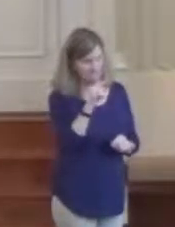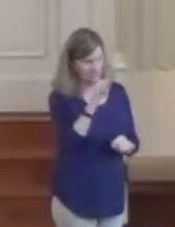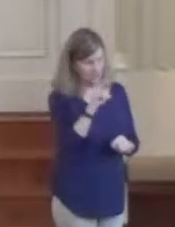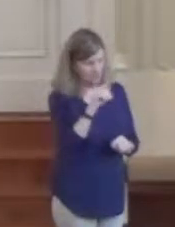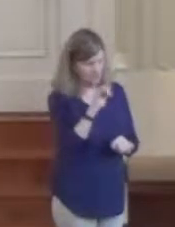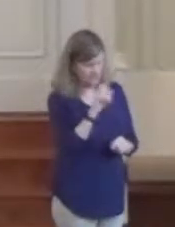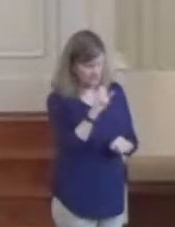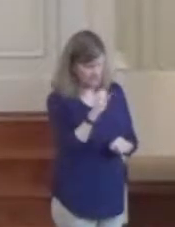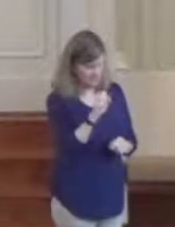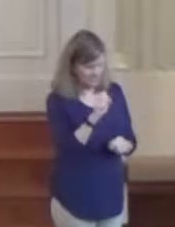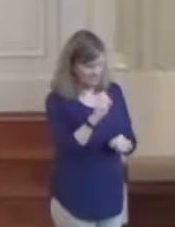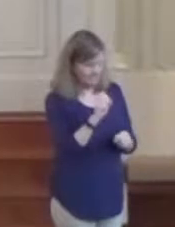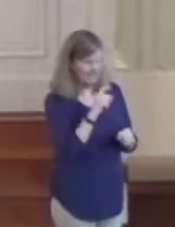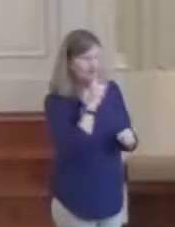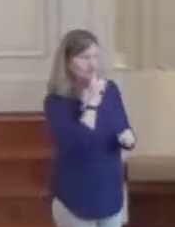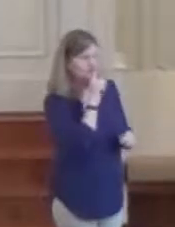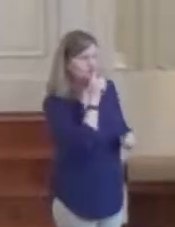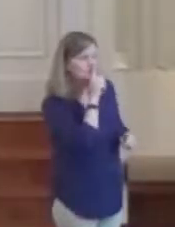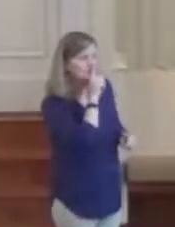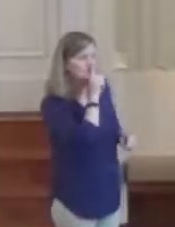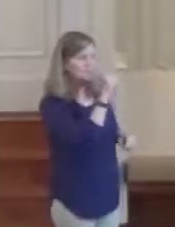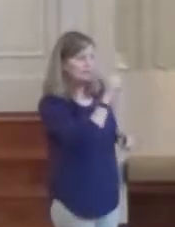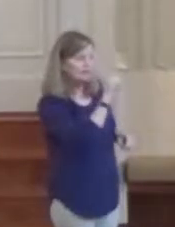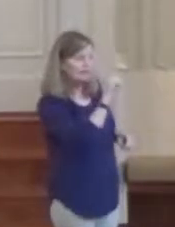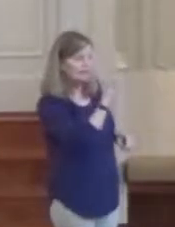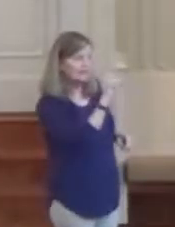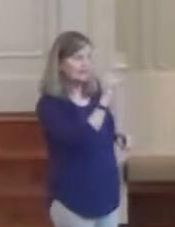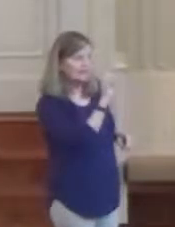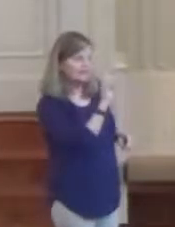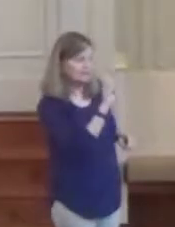way as a literal blow-by-blow of creation, or